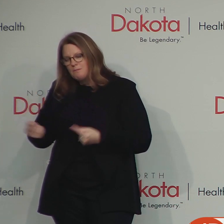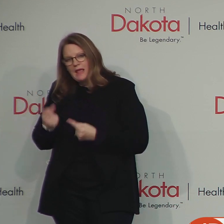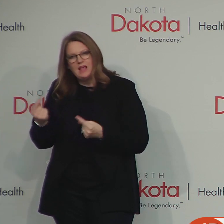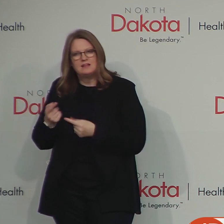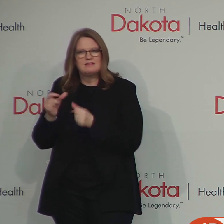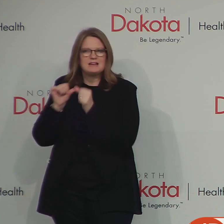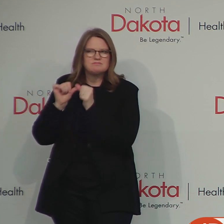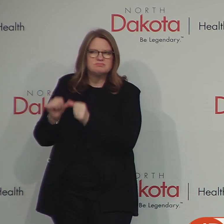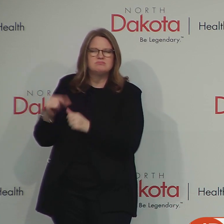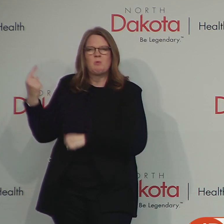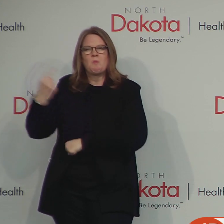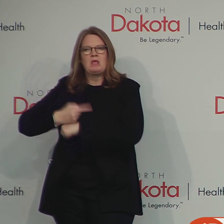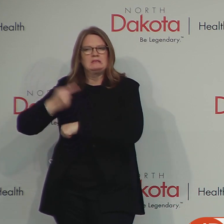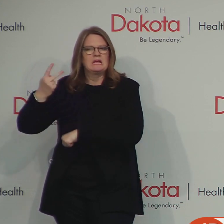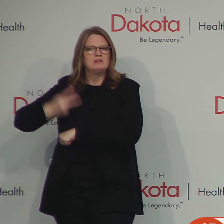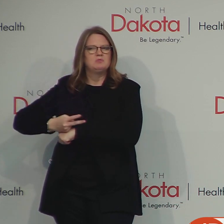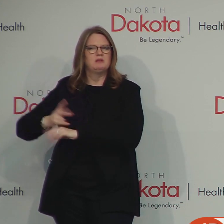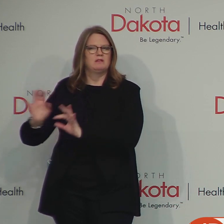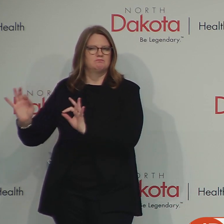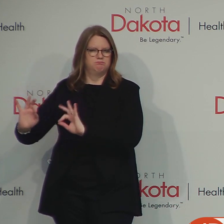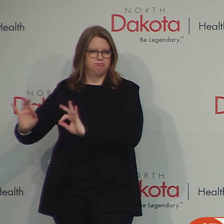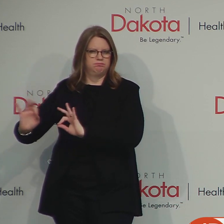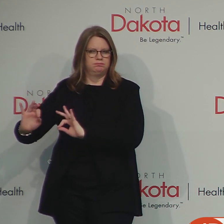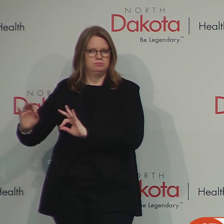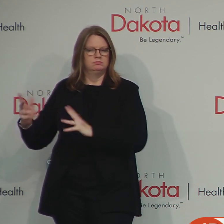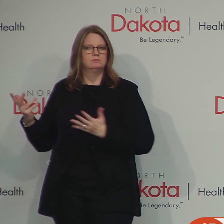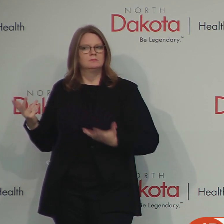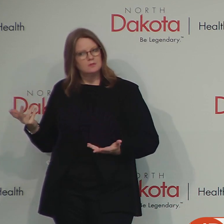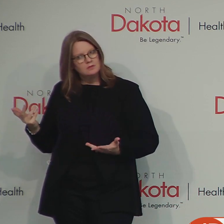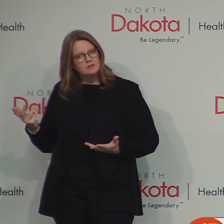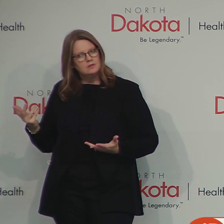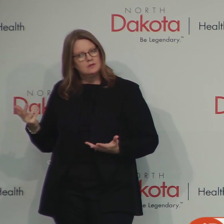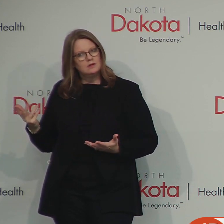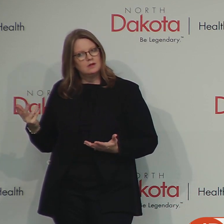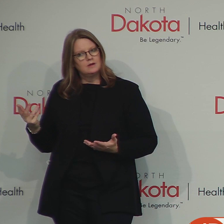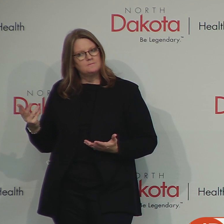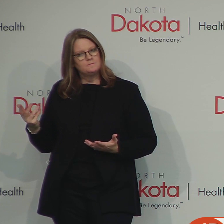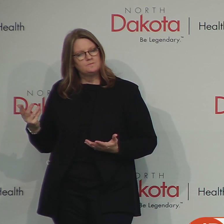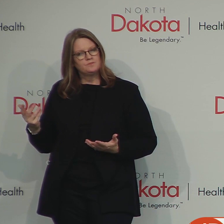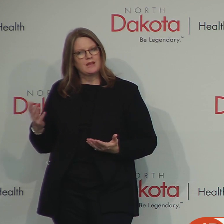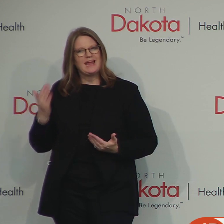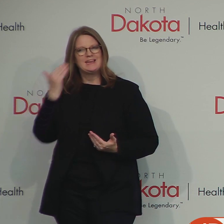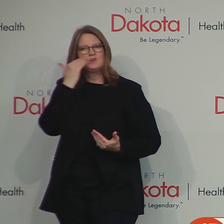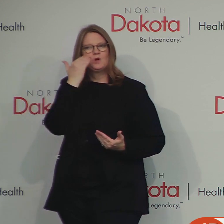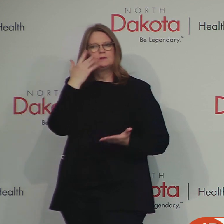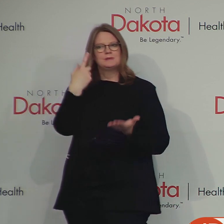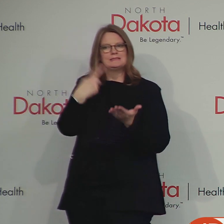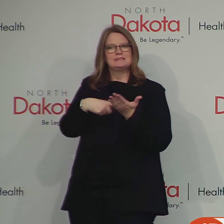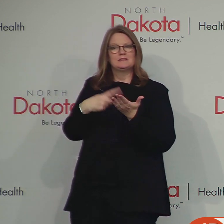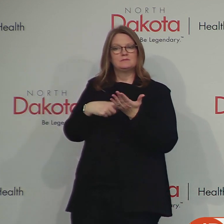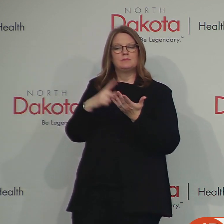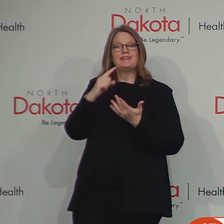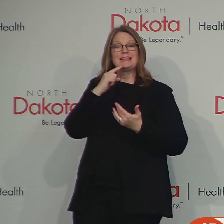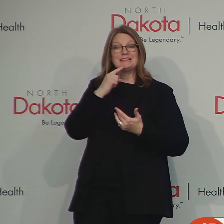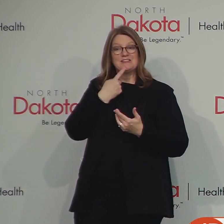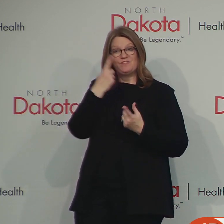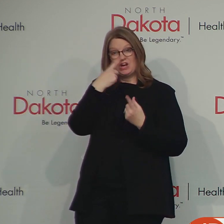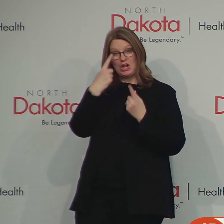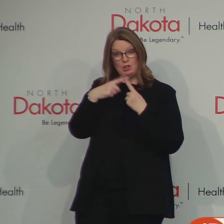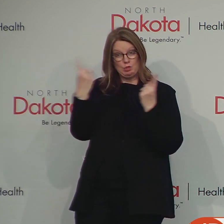only last 1 to 2 days. And then, of course, I know it's been in the media about severe allergic